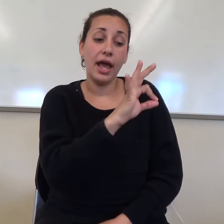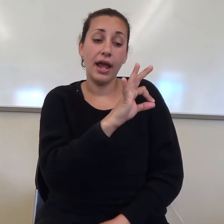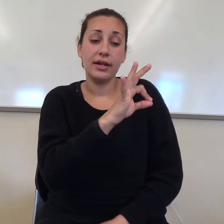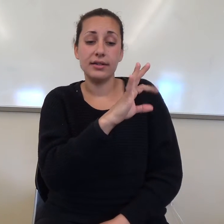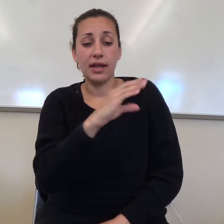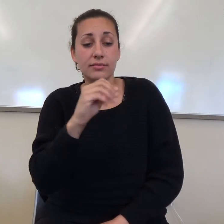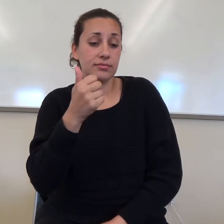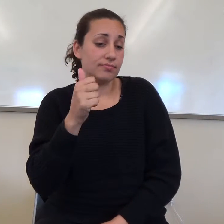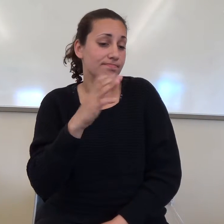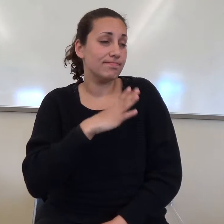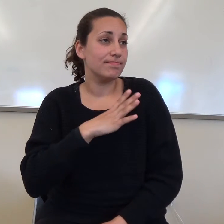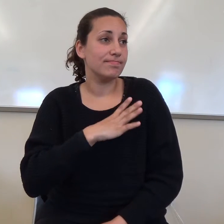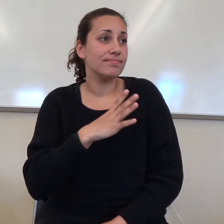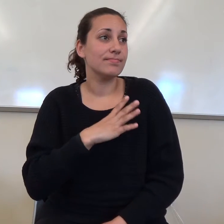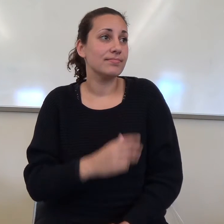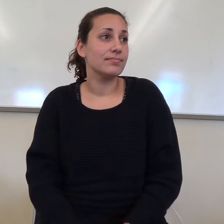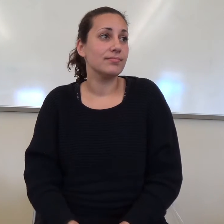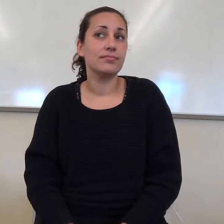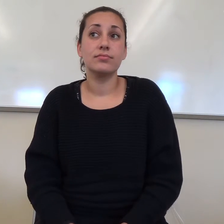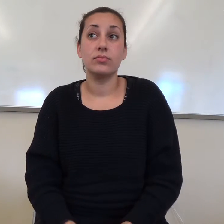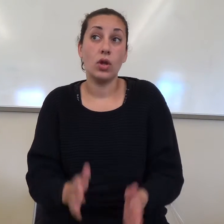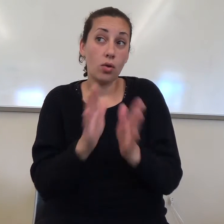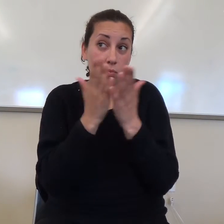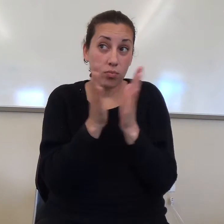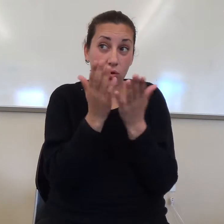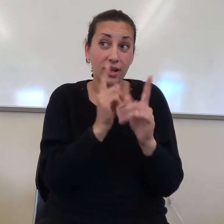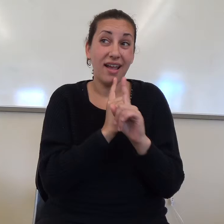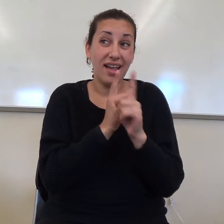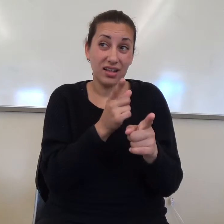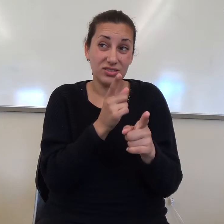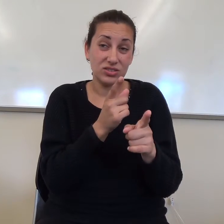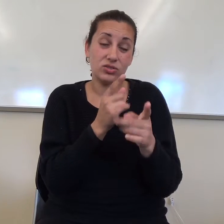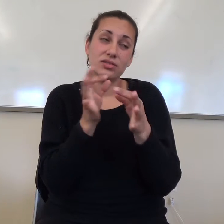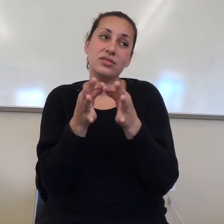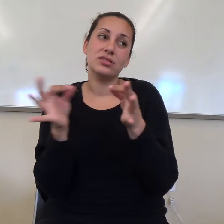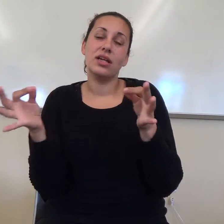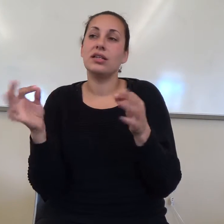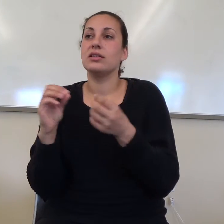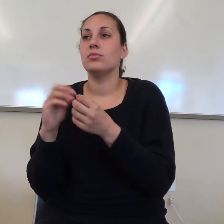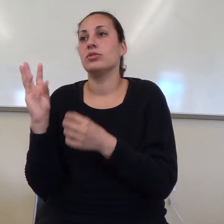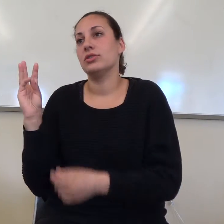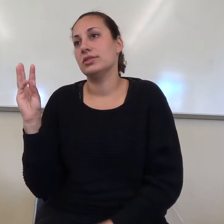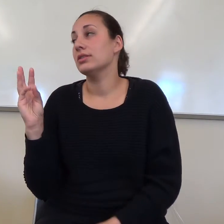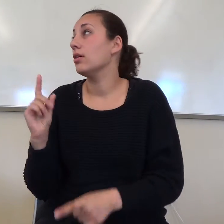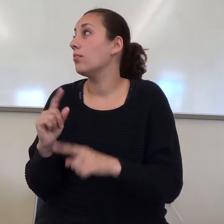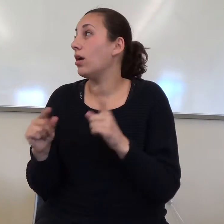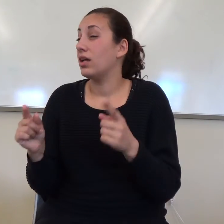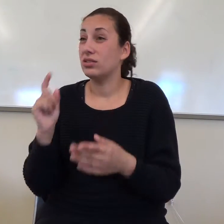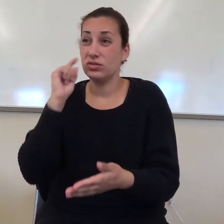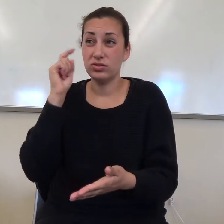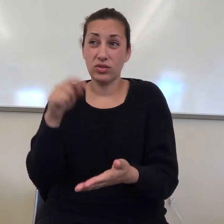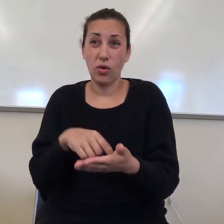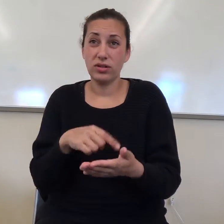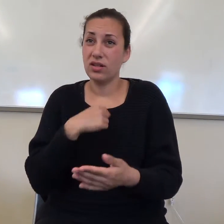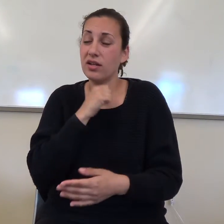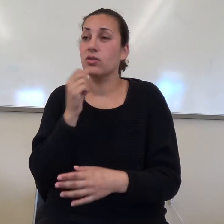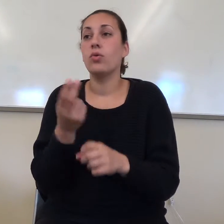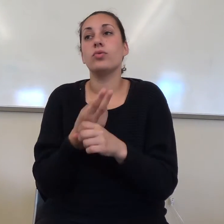book says 6. The book's answer in the teacher's edition is 6. But you'll notice I never use the teacher's edition